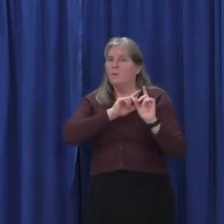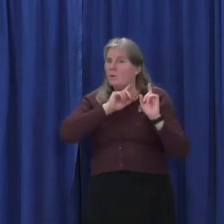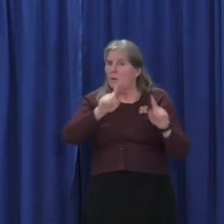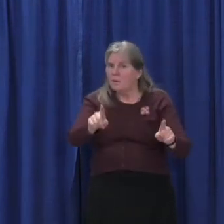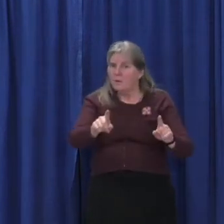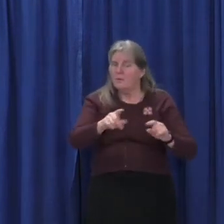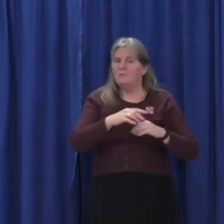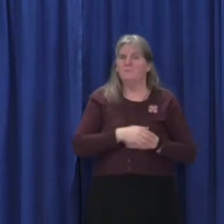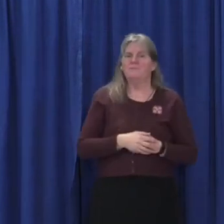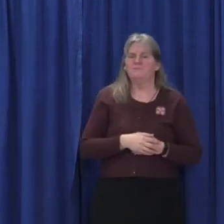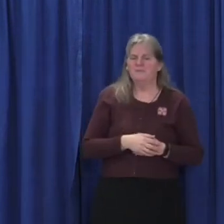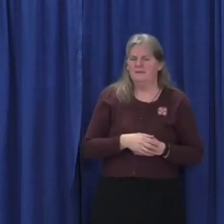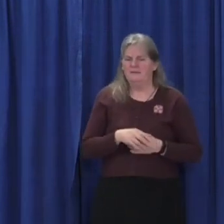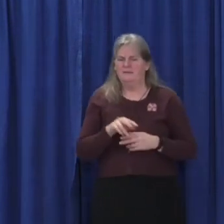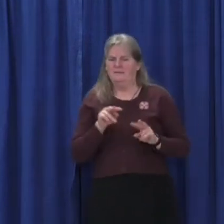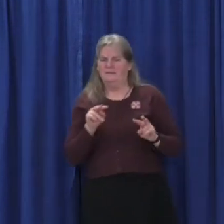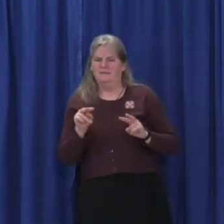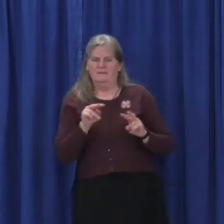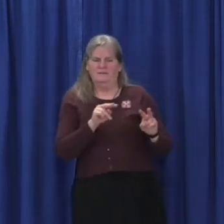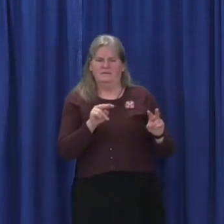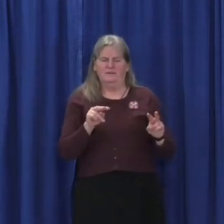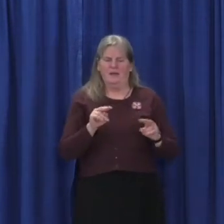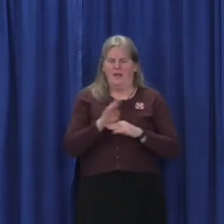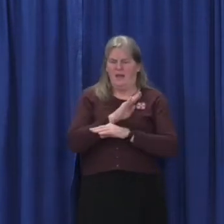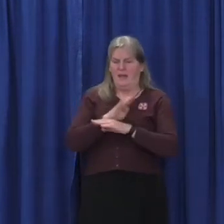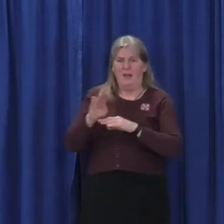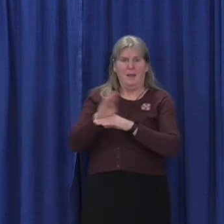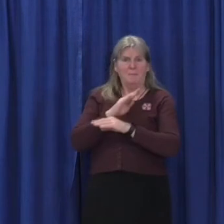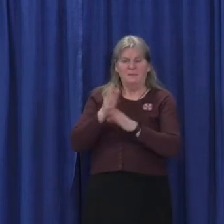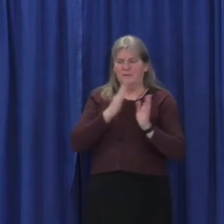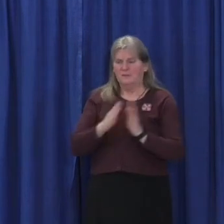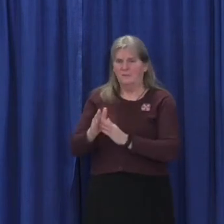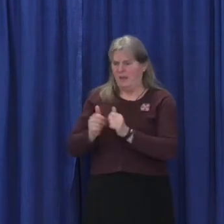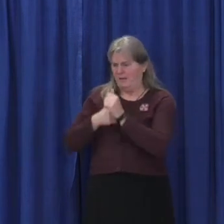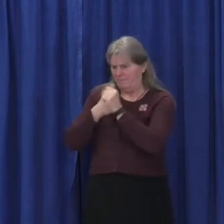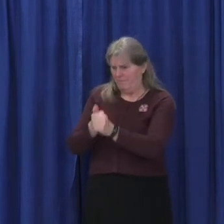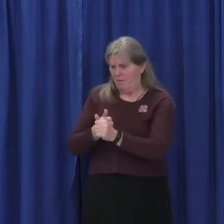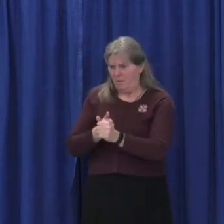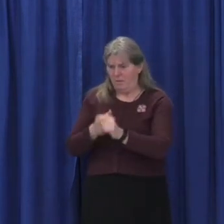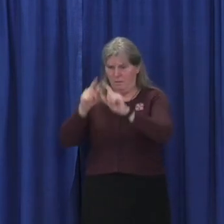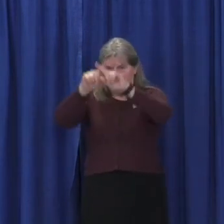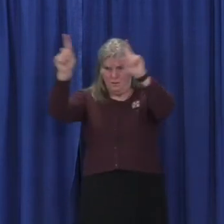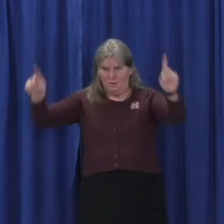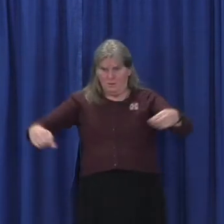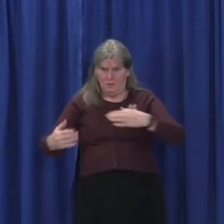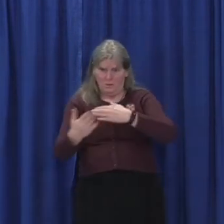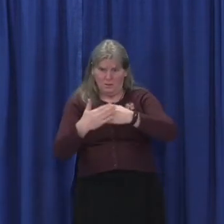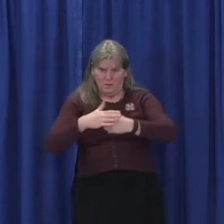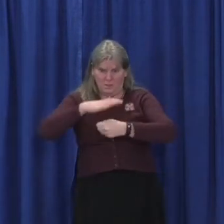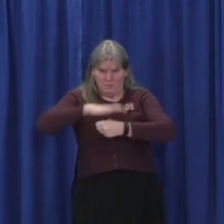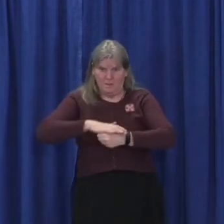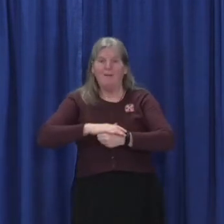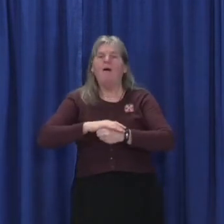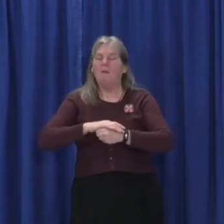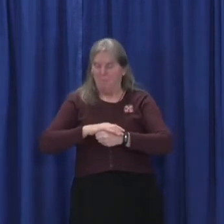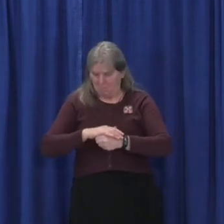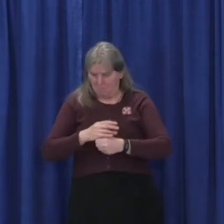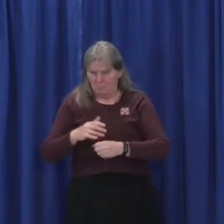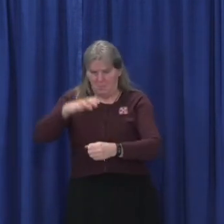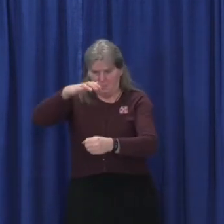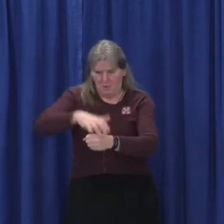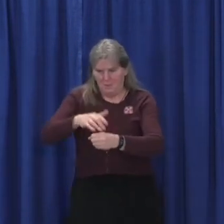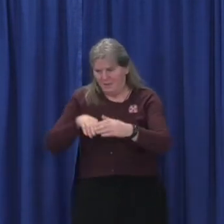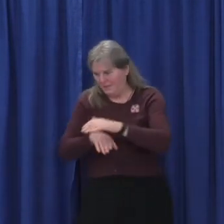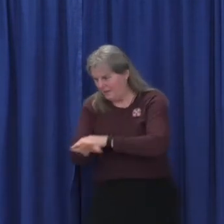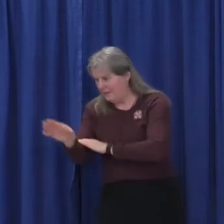Follow the traffic flow, follow the business plans. Wash your hands as you enter the local store to buy your local Christmas gifts, which we have